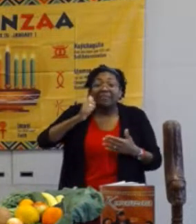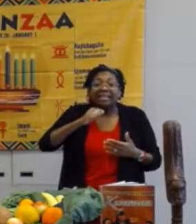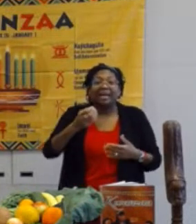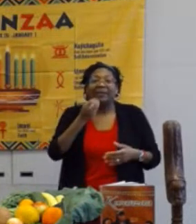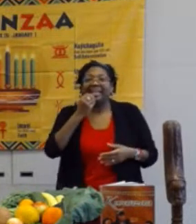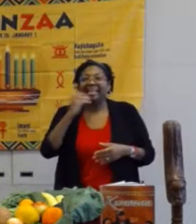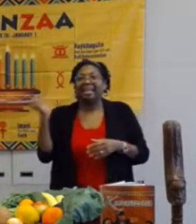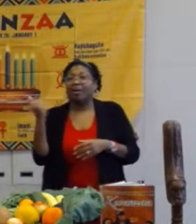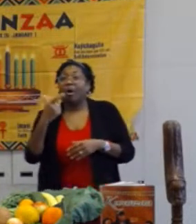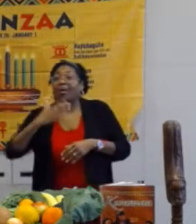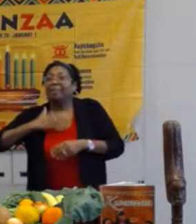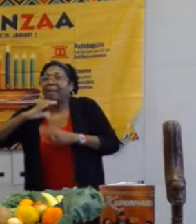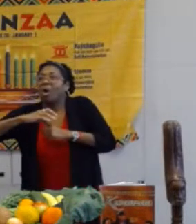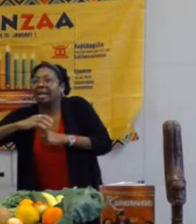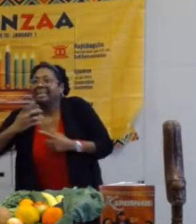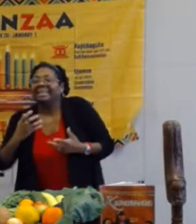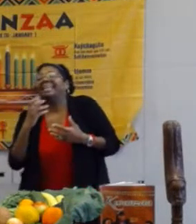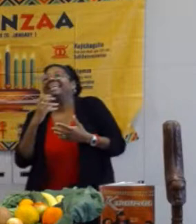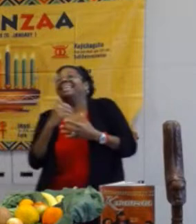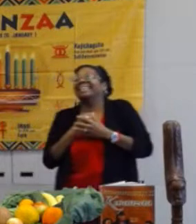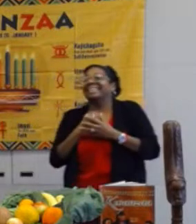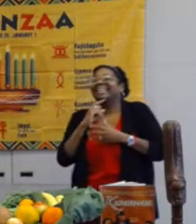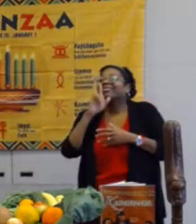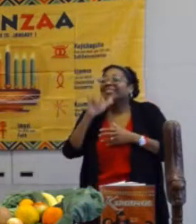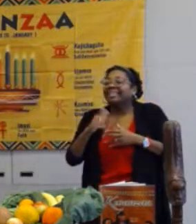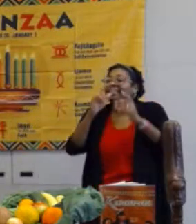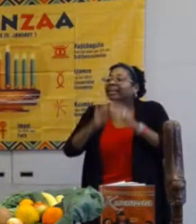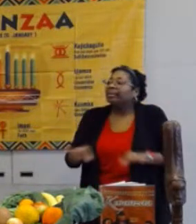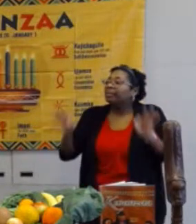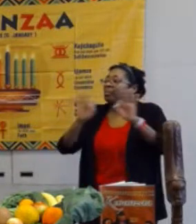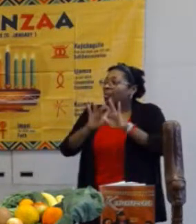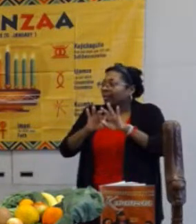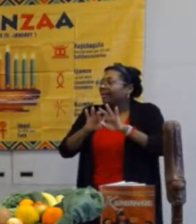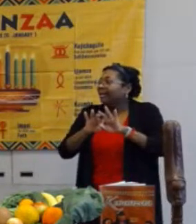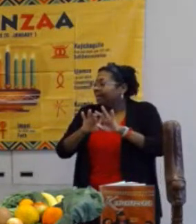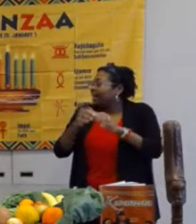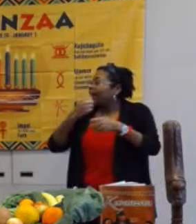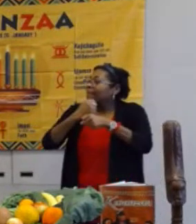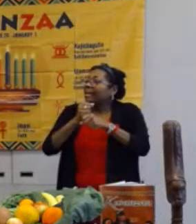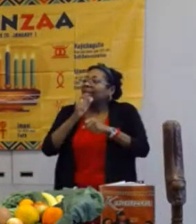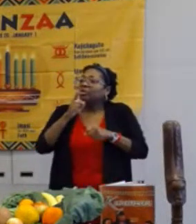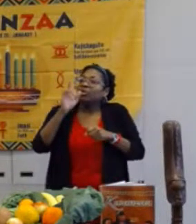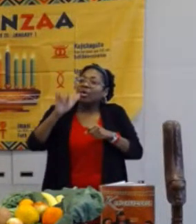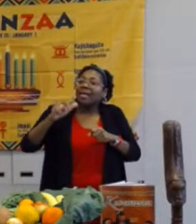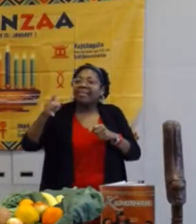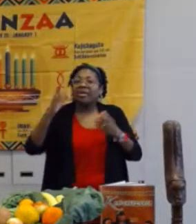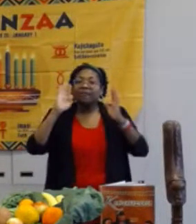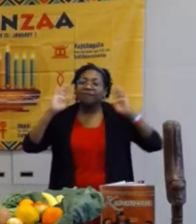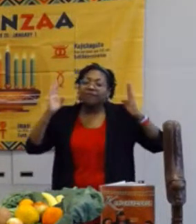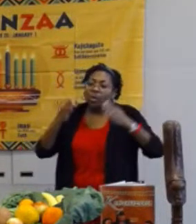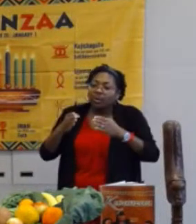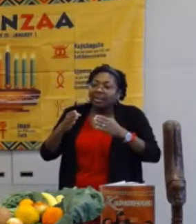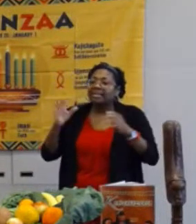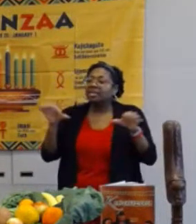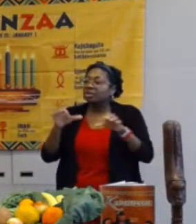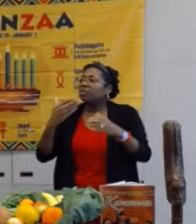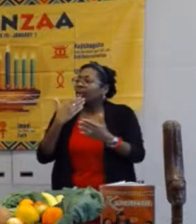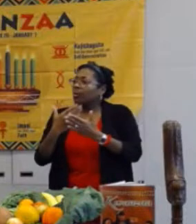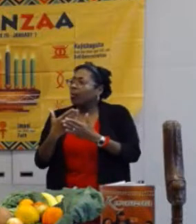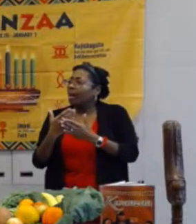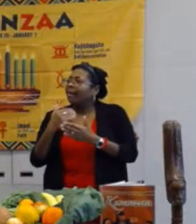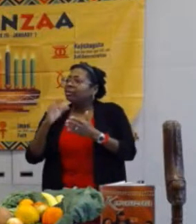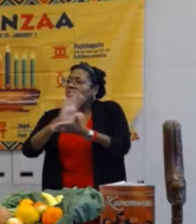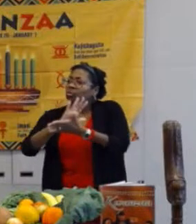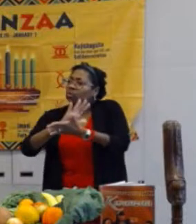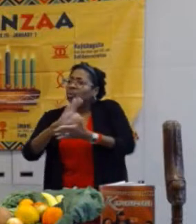broccoli. And really important, making sure that they are focusing and doing well in school, so that